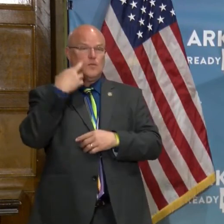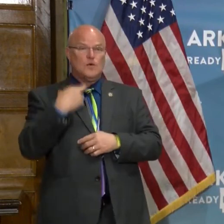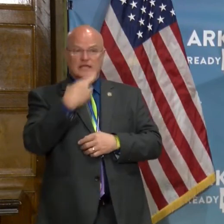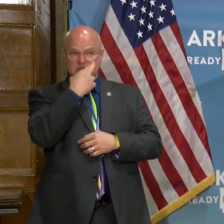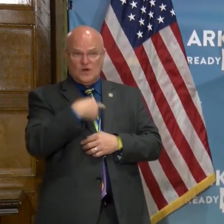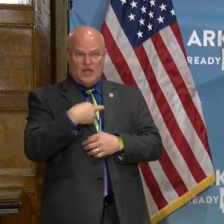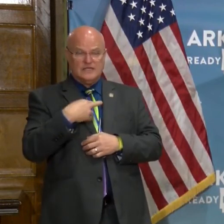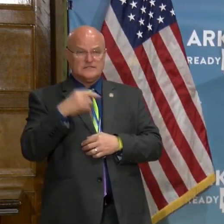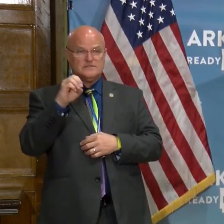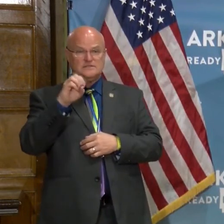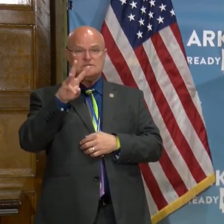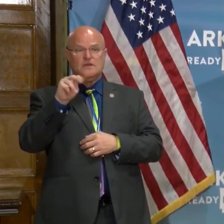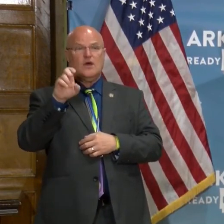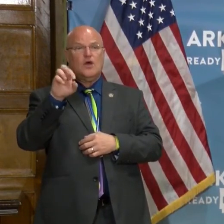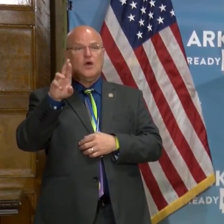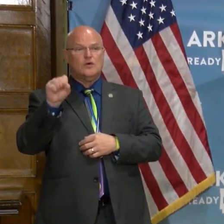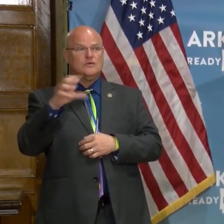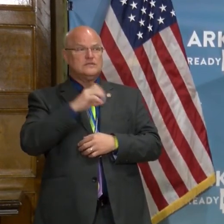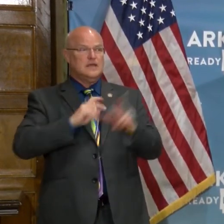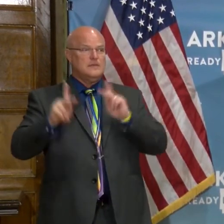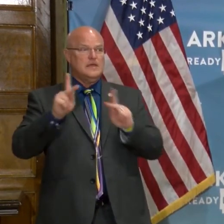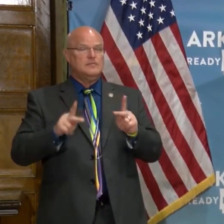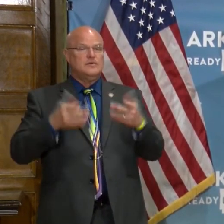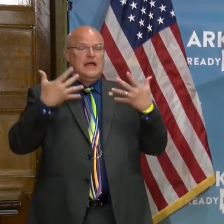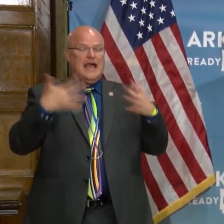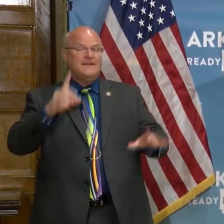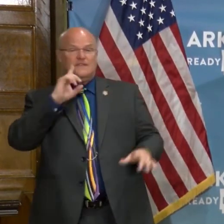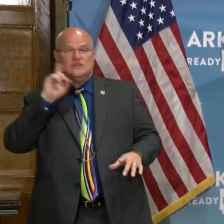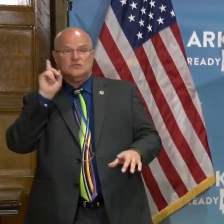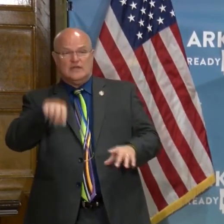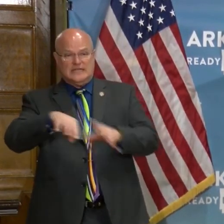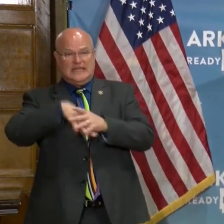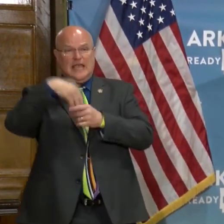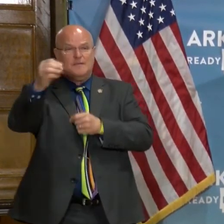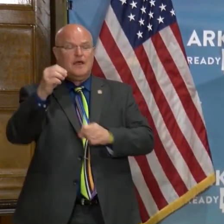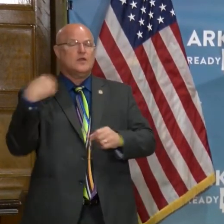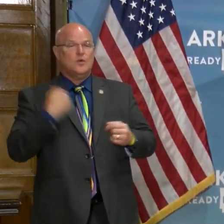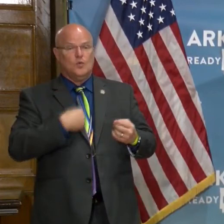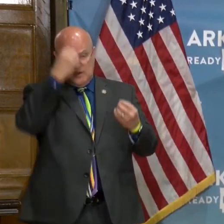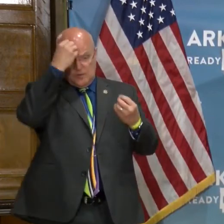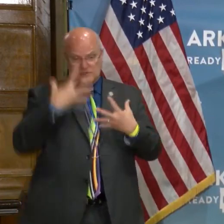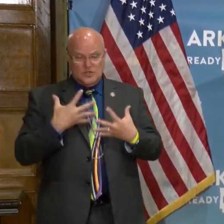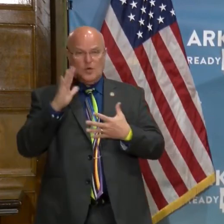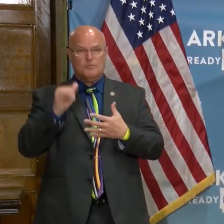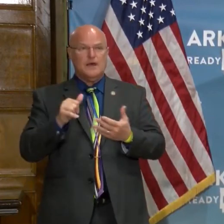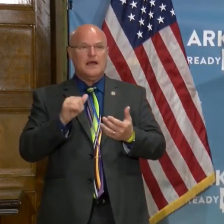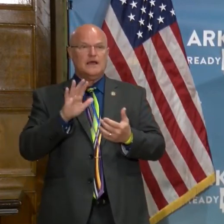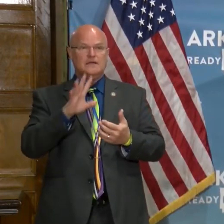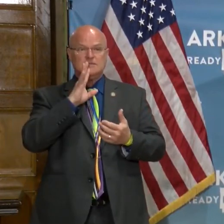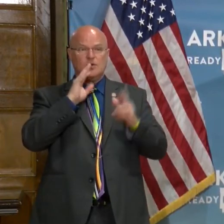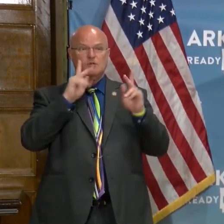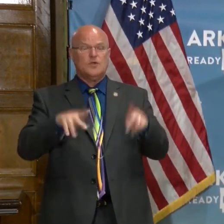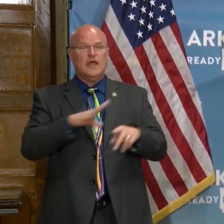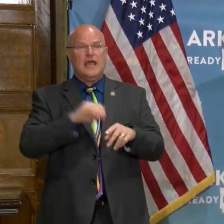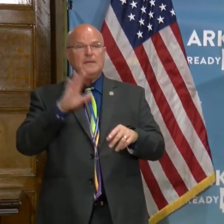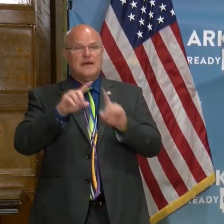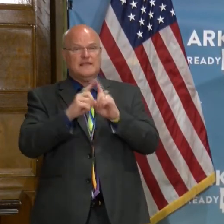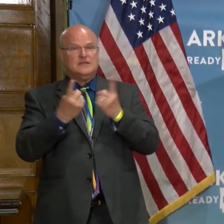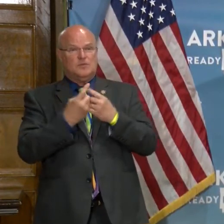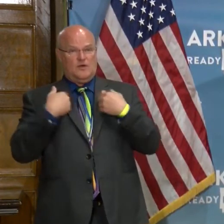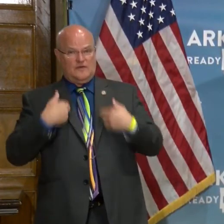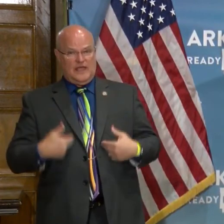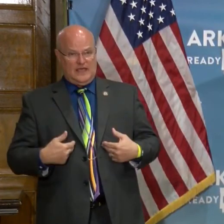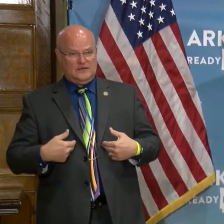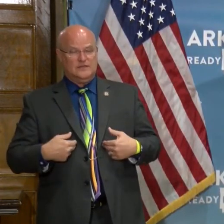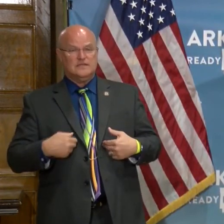restaurant owners and people. After the directive came out, we were told both by your spokesperson and by the Department of